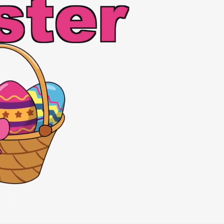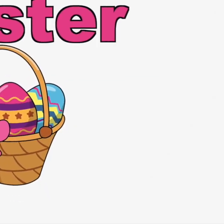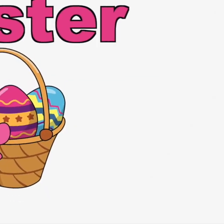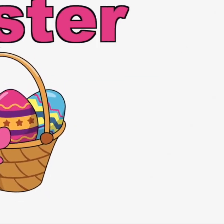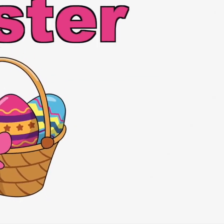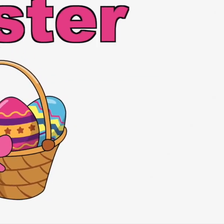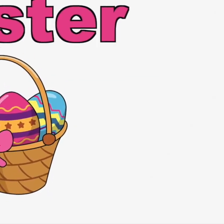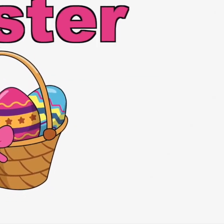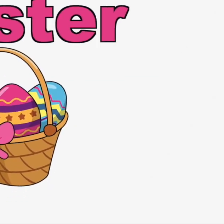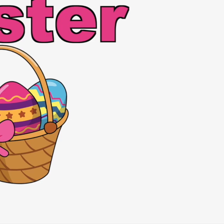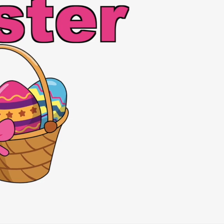Easter.